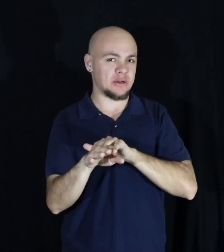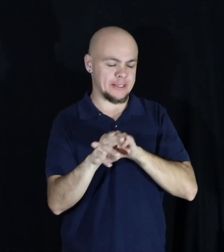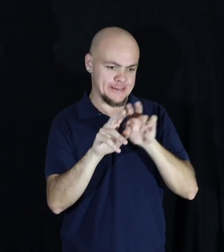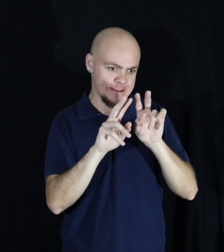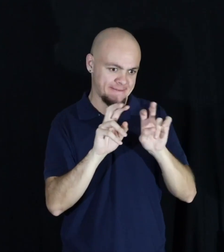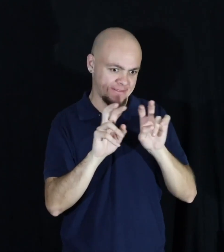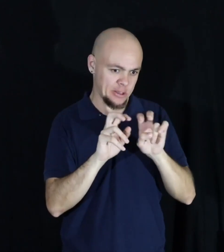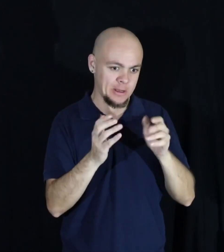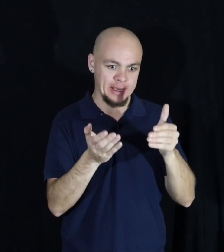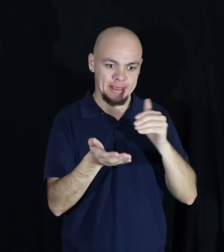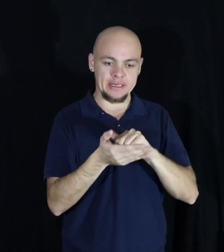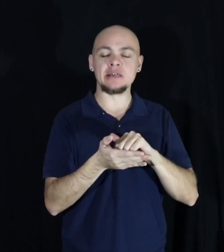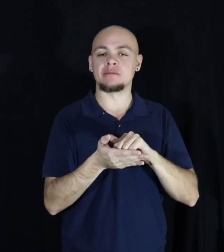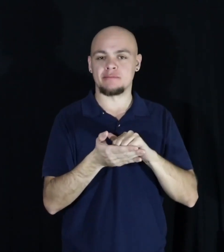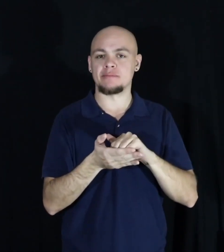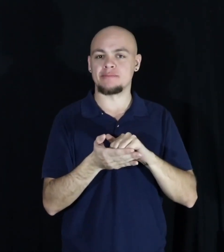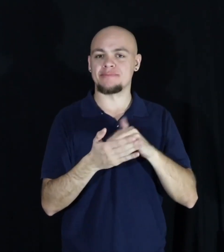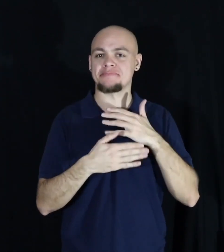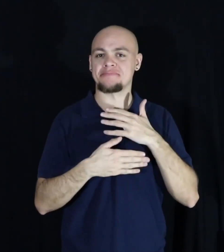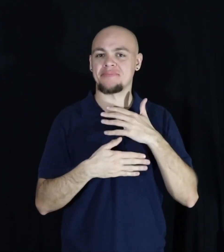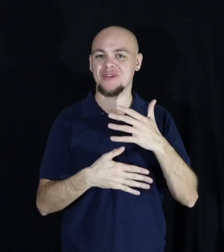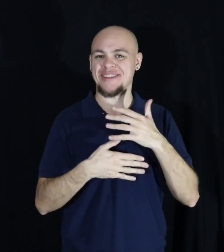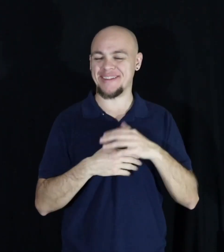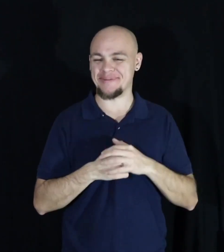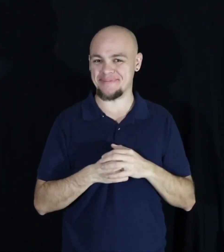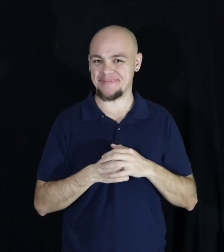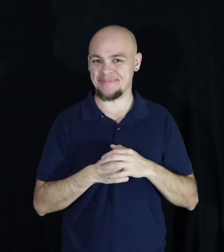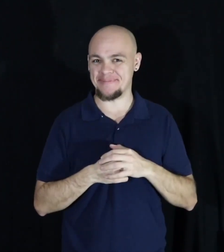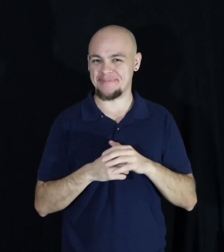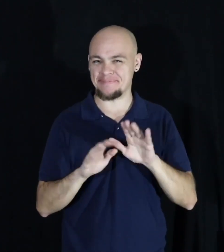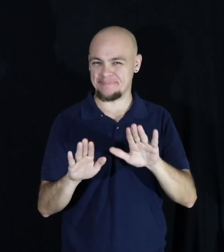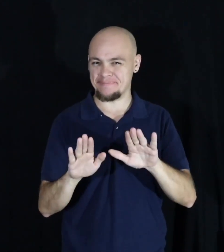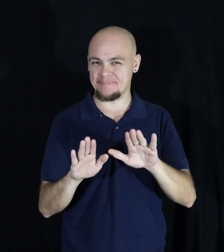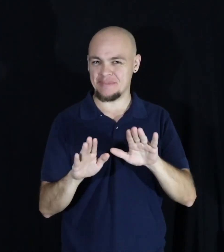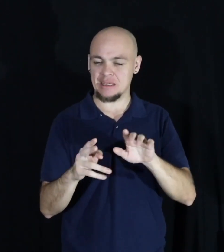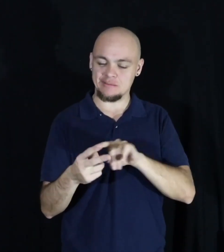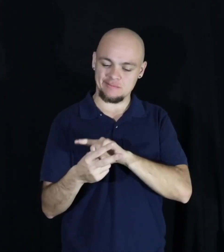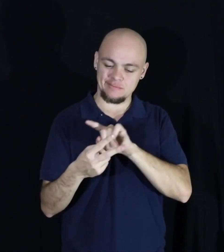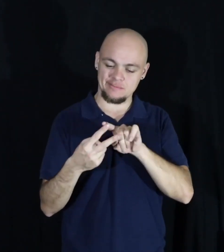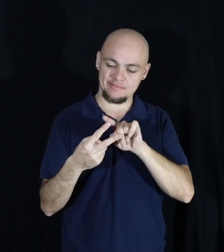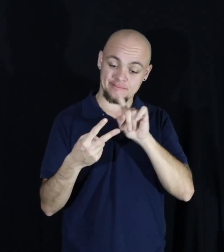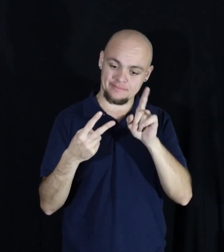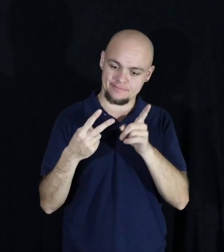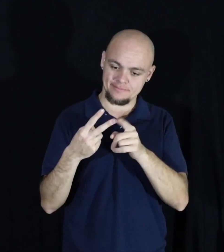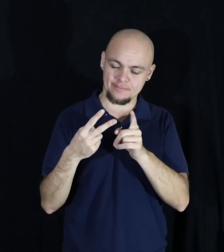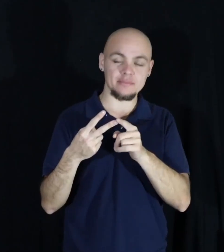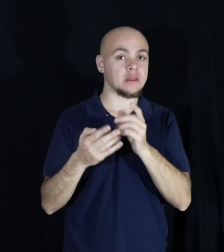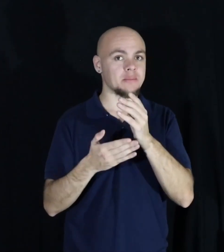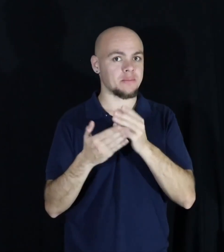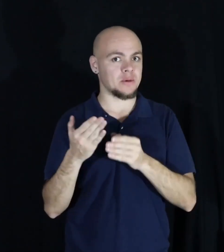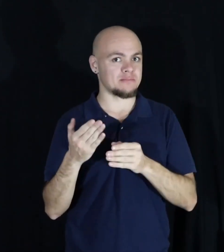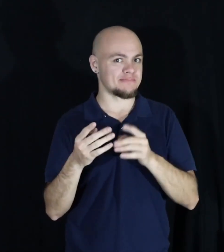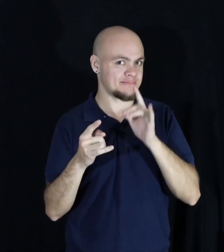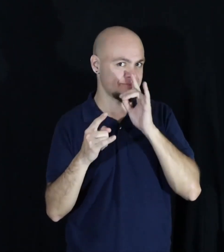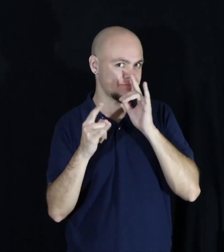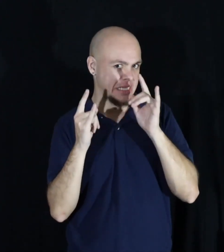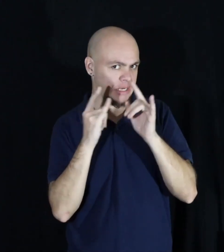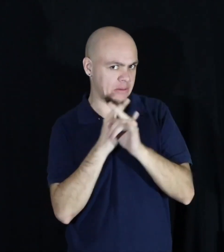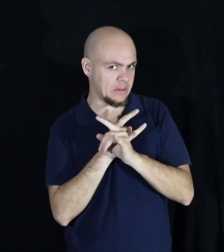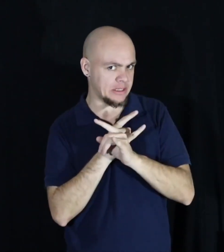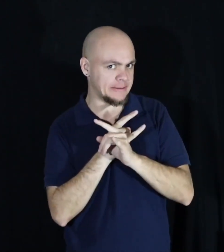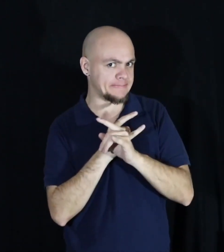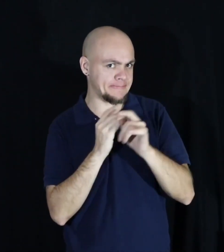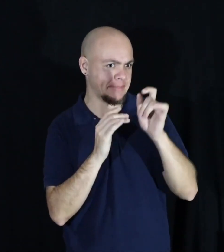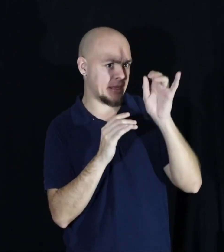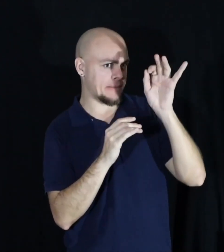reevaluate, and breathe. But see, this brings us to the second part of the ritual, and the great irony of pastoral